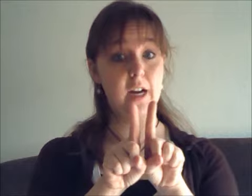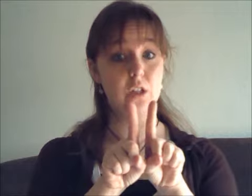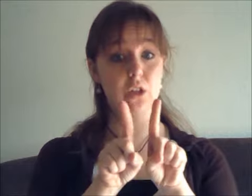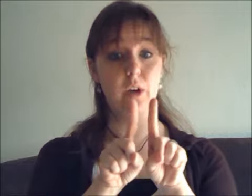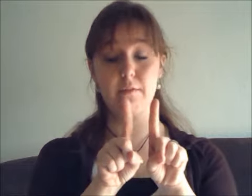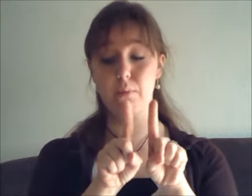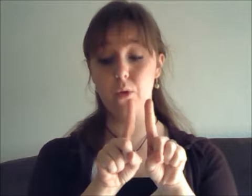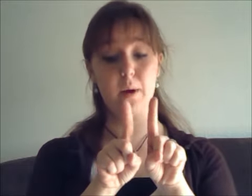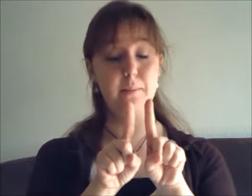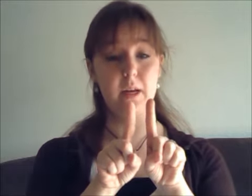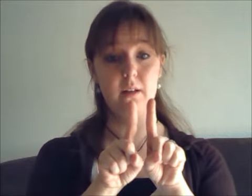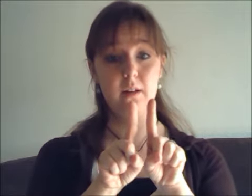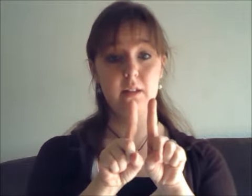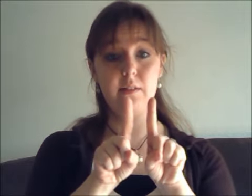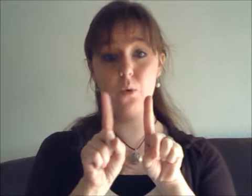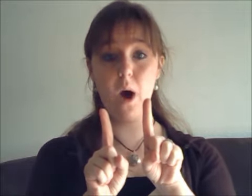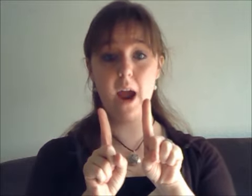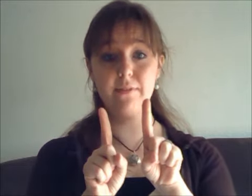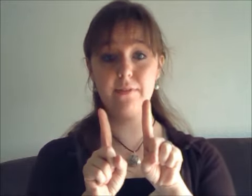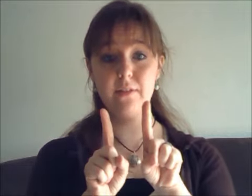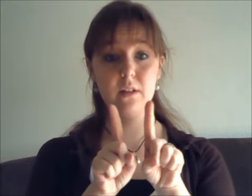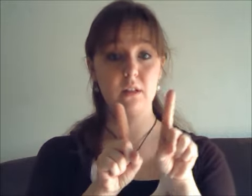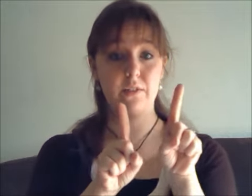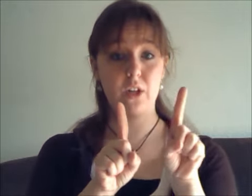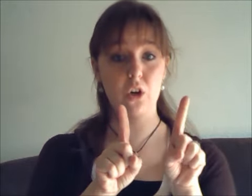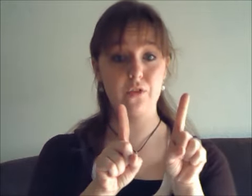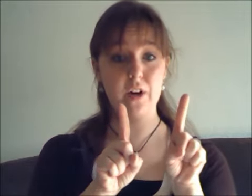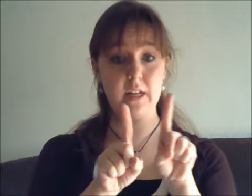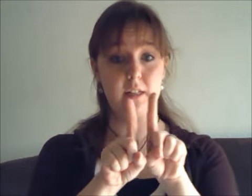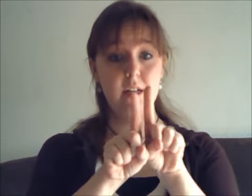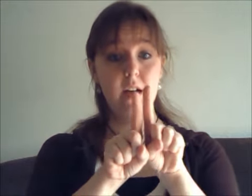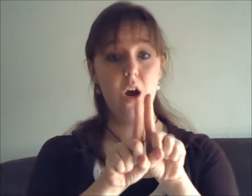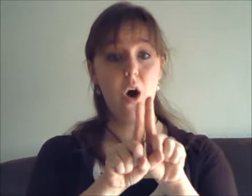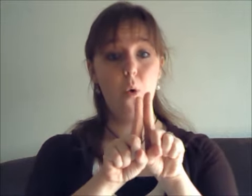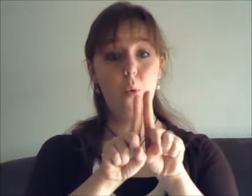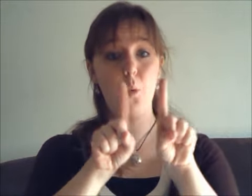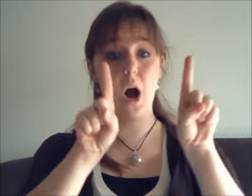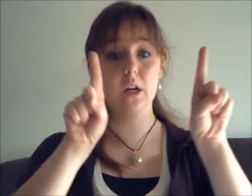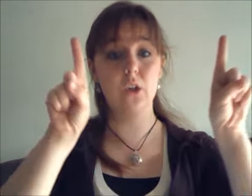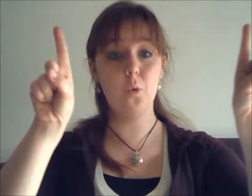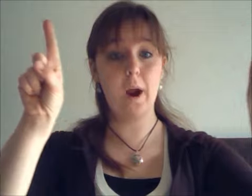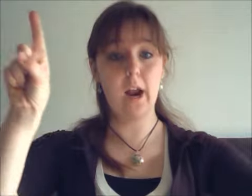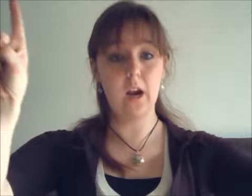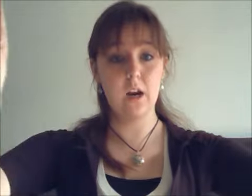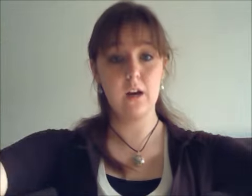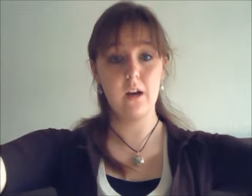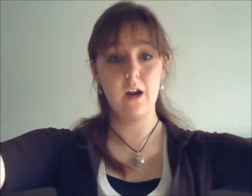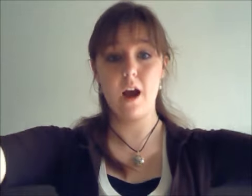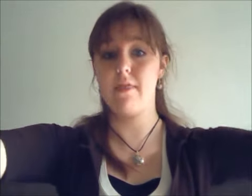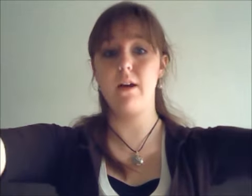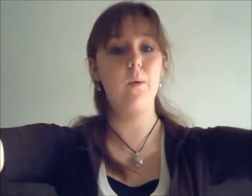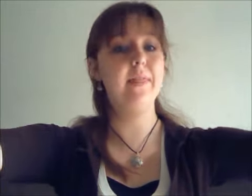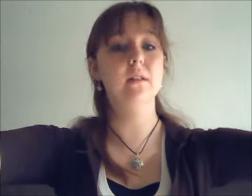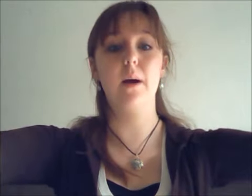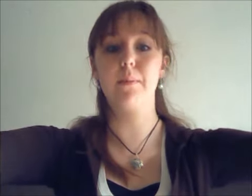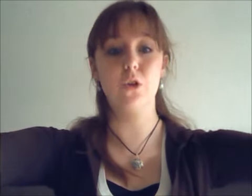So you have both women, you have the wife, you have the girlfriend, walked away. They went their separate